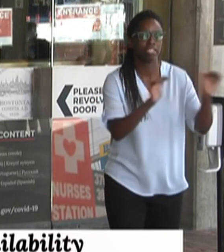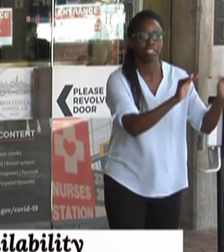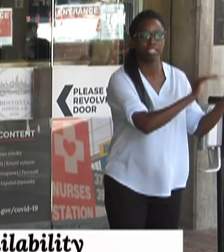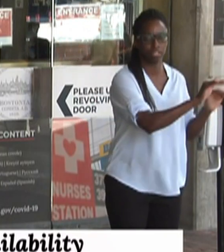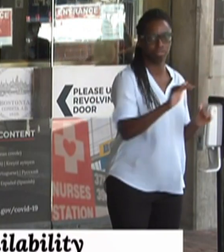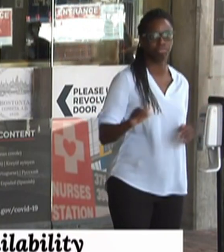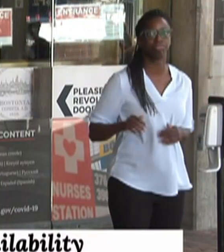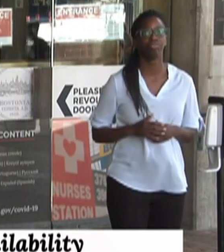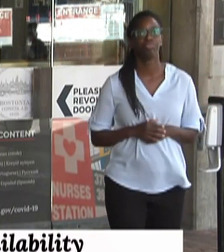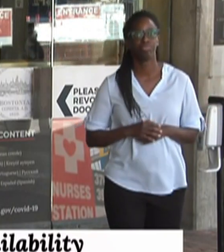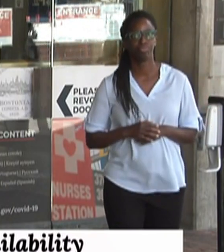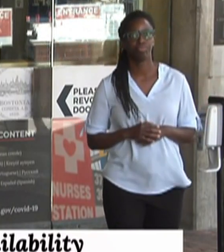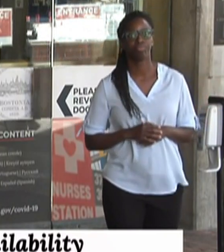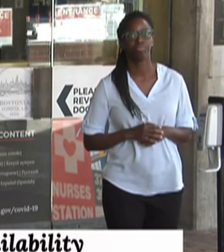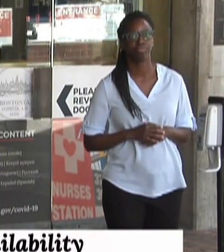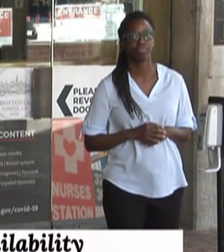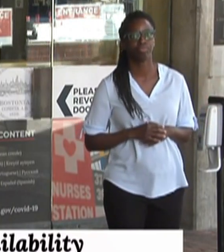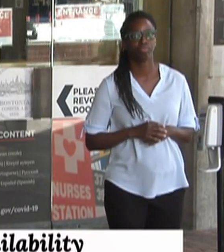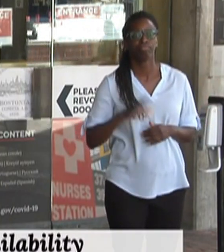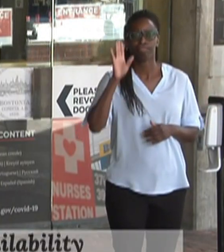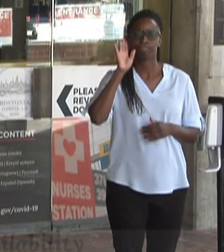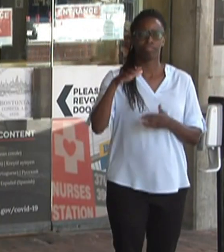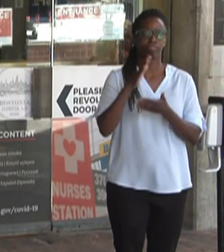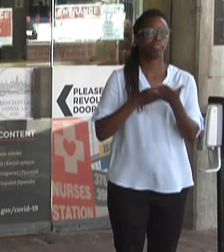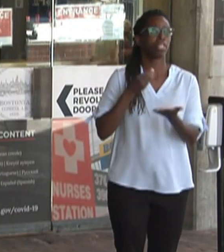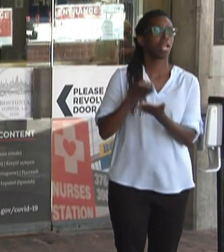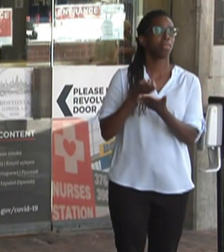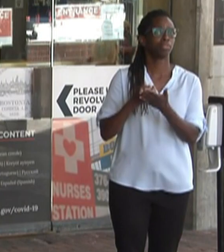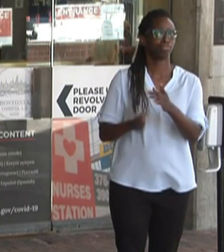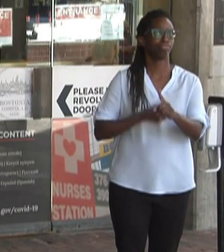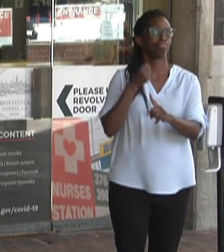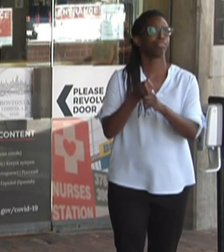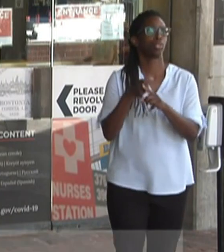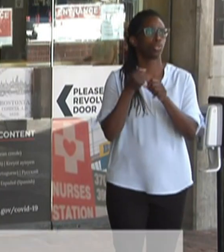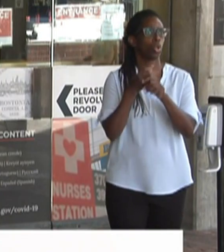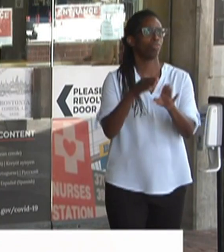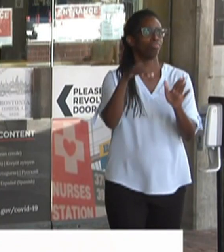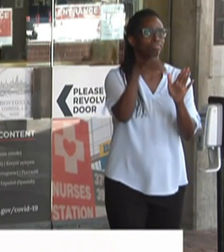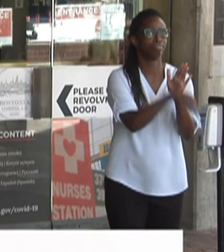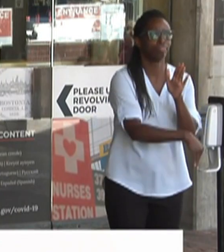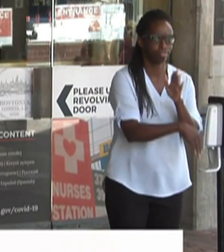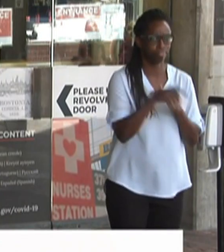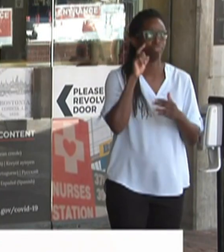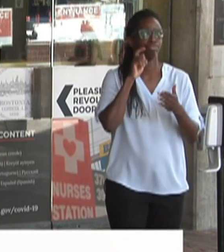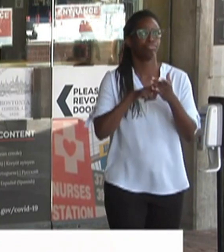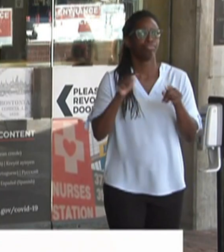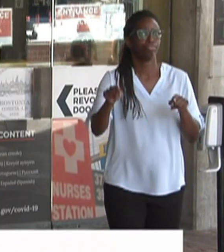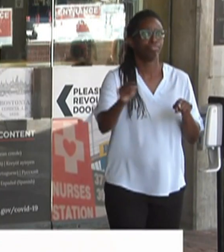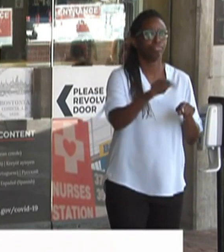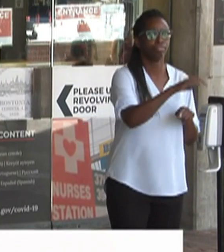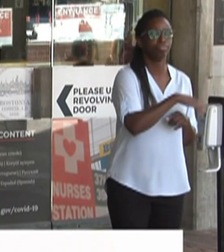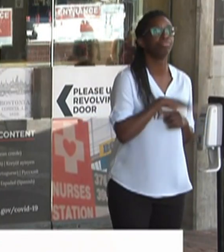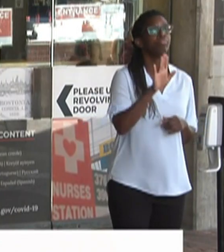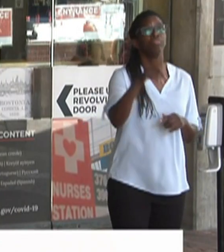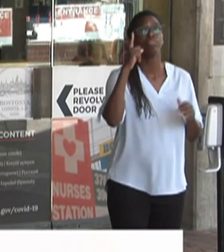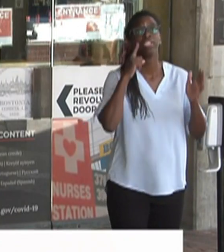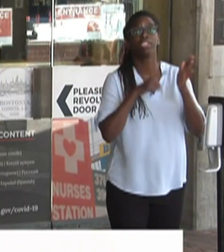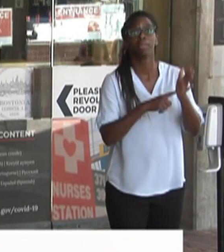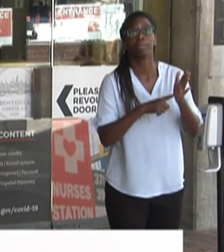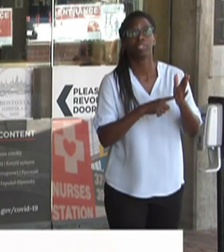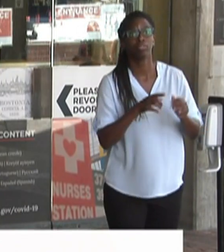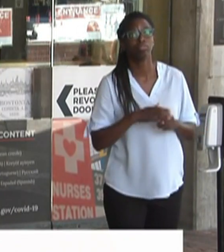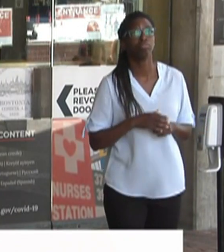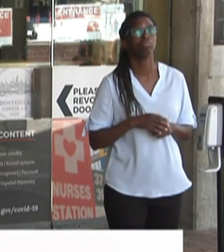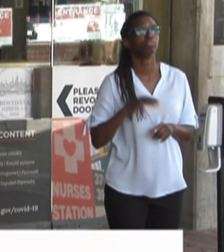Multi-generational housing, families living in housing, mother, father, child, grandparents. Higher rate of